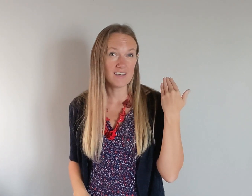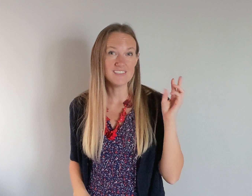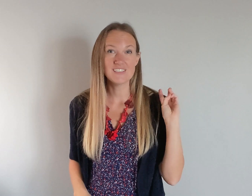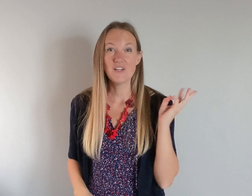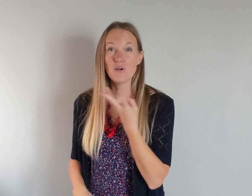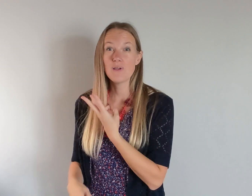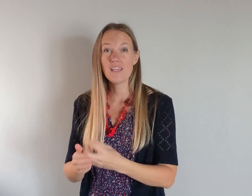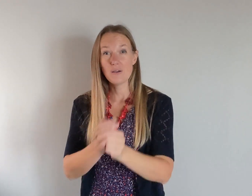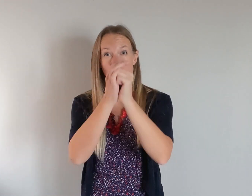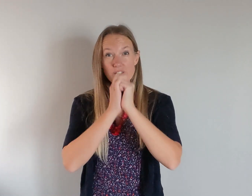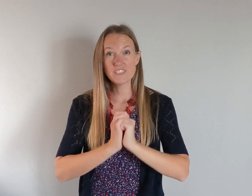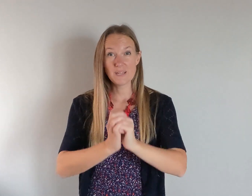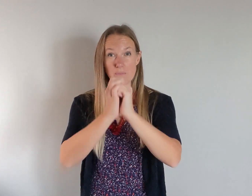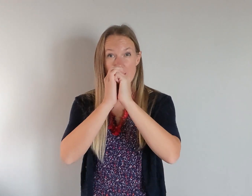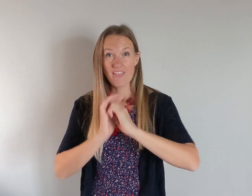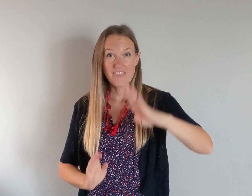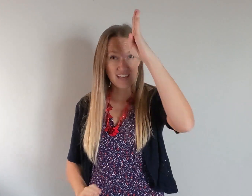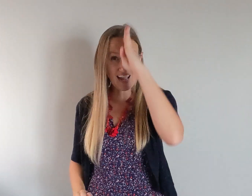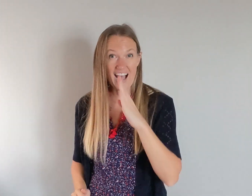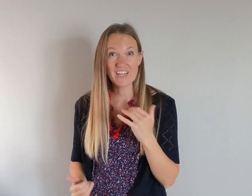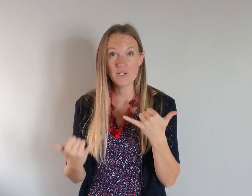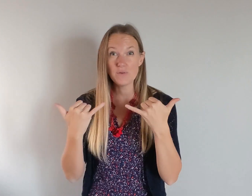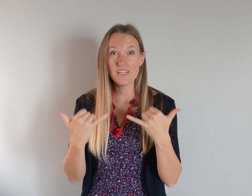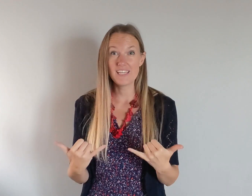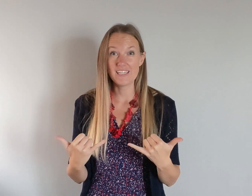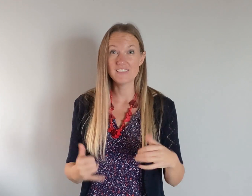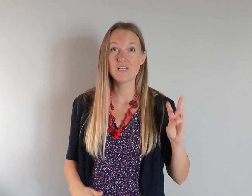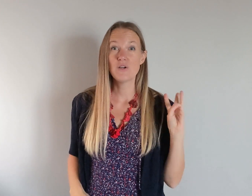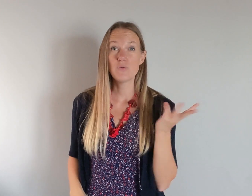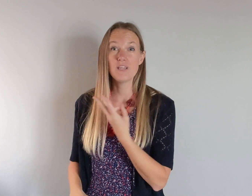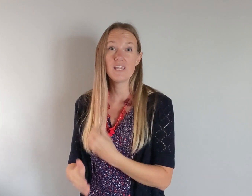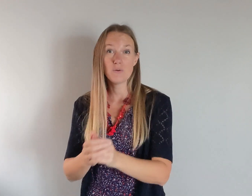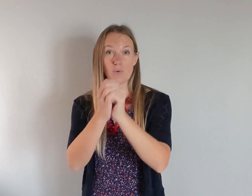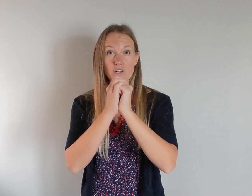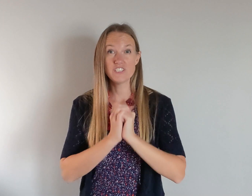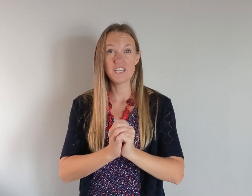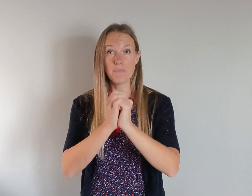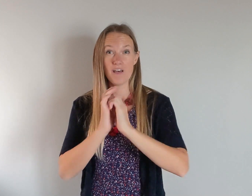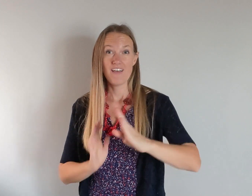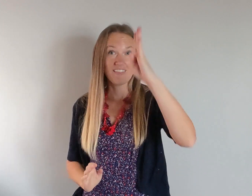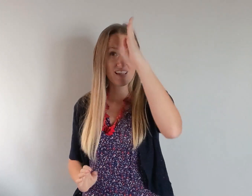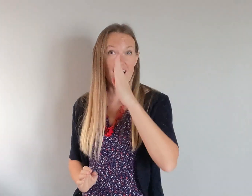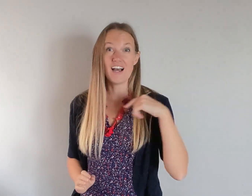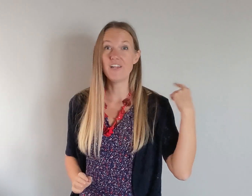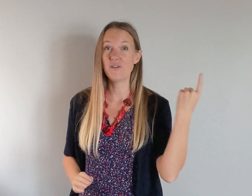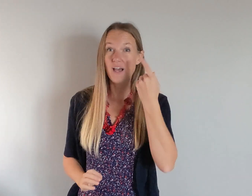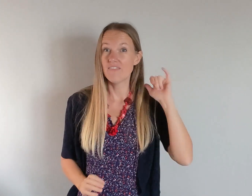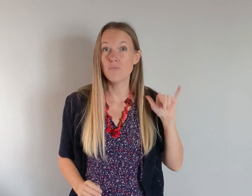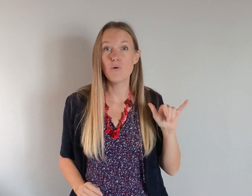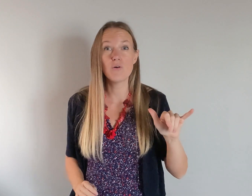was. We worship the God who is. We worship the God who evermore